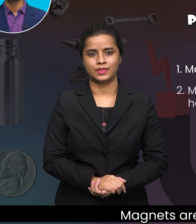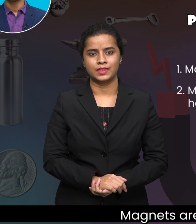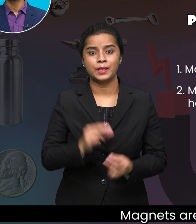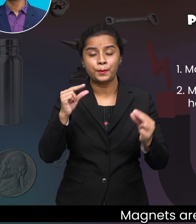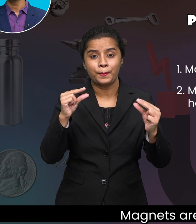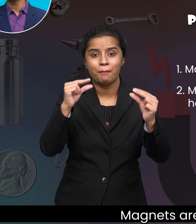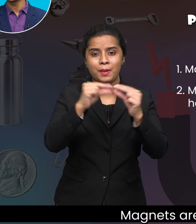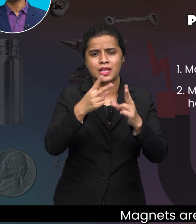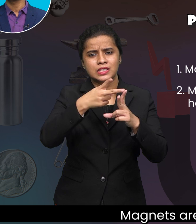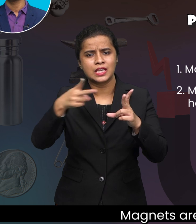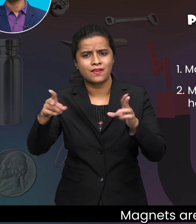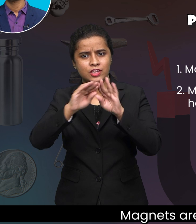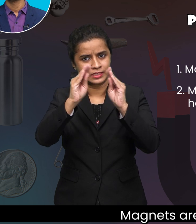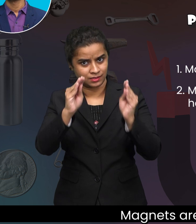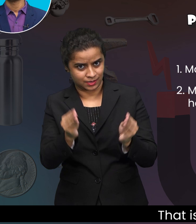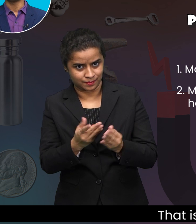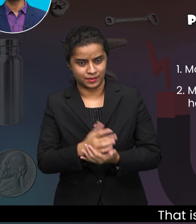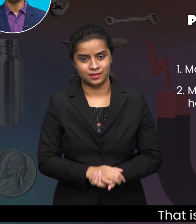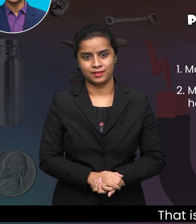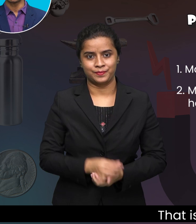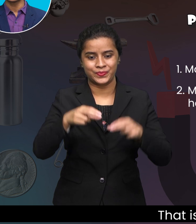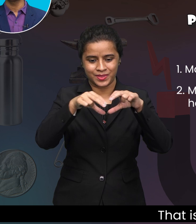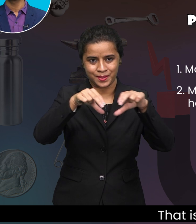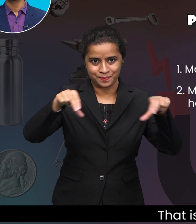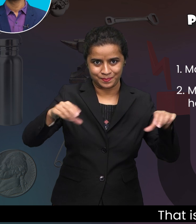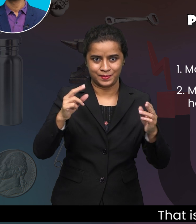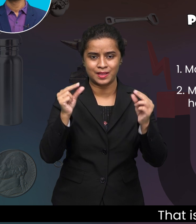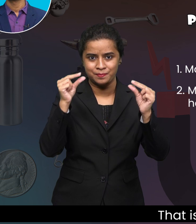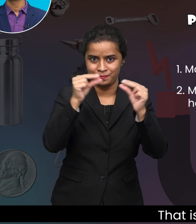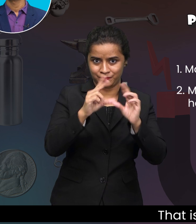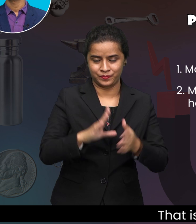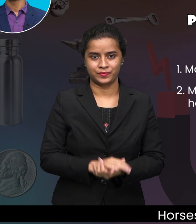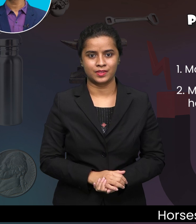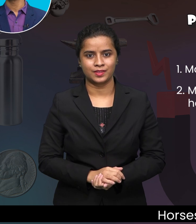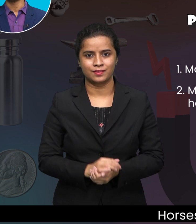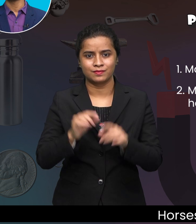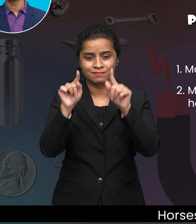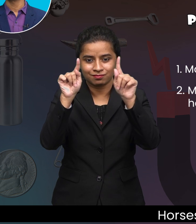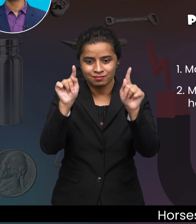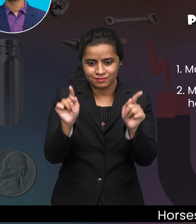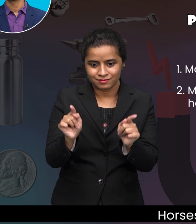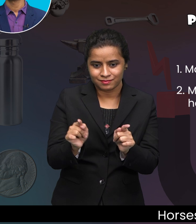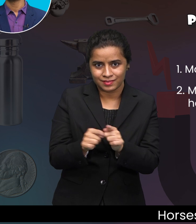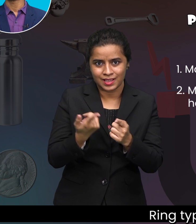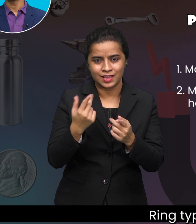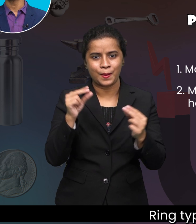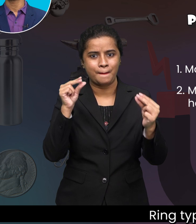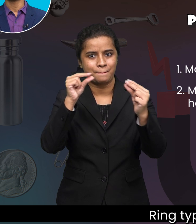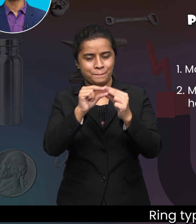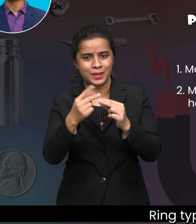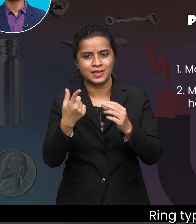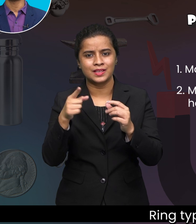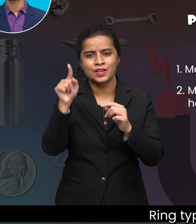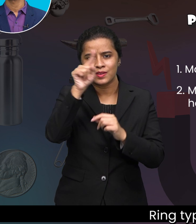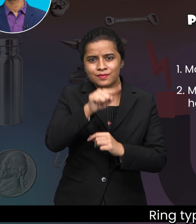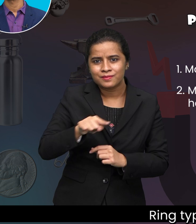Magnets are of different shapes, that is, bar magnets, horseshoe magnets, ring type